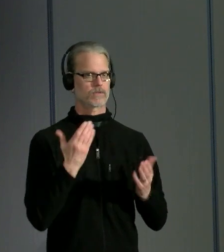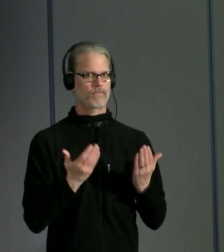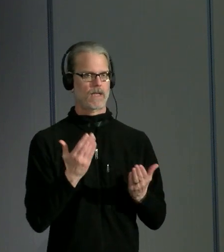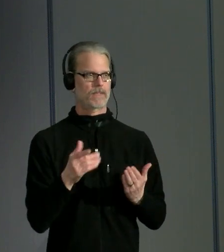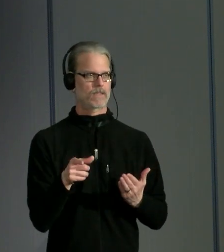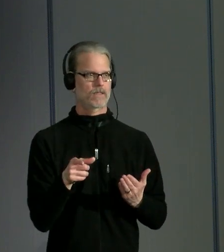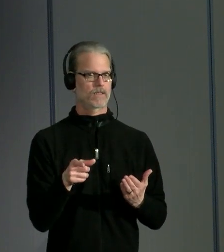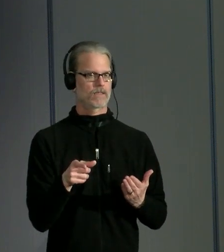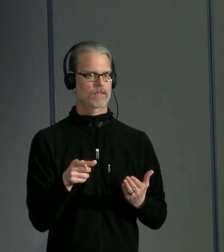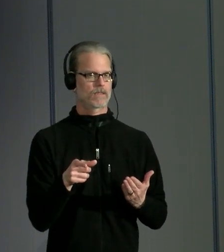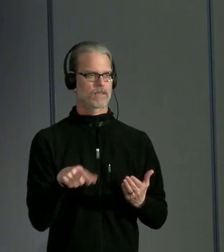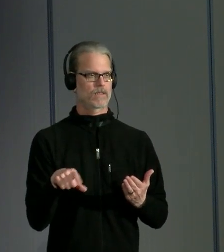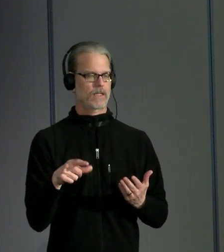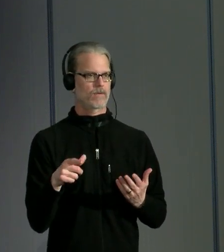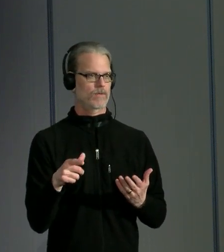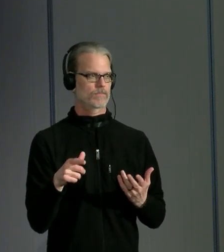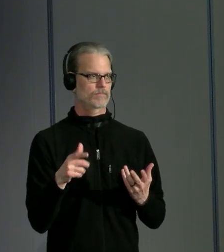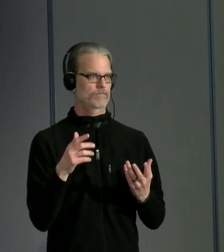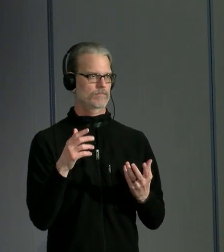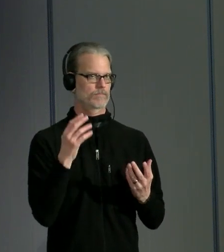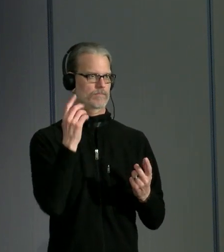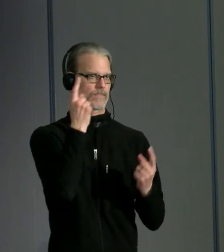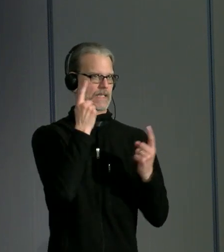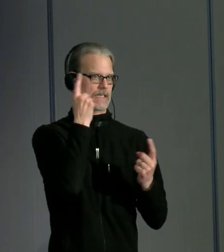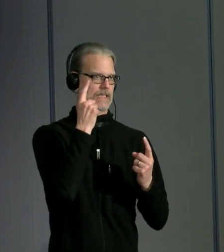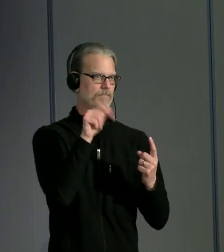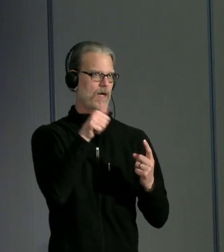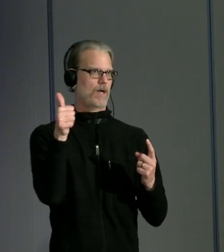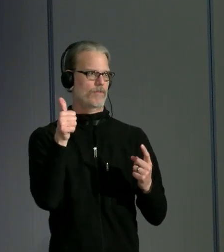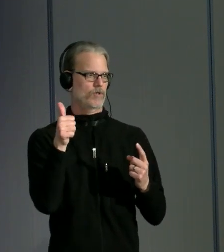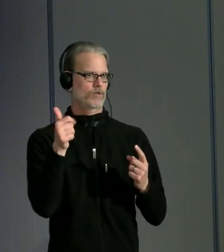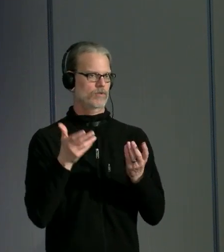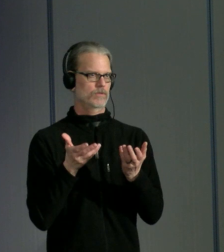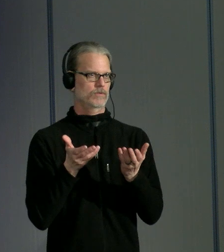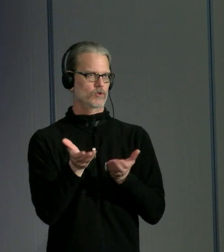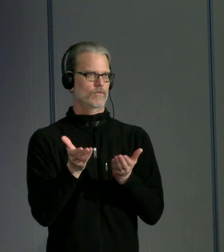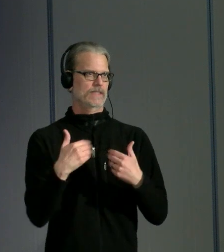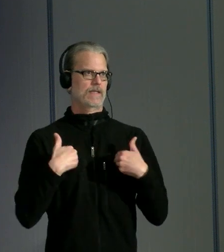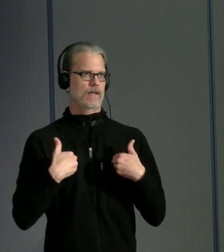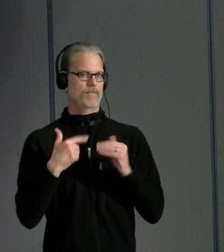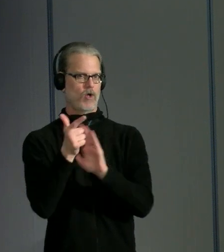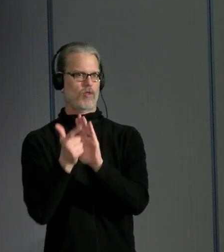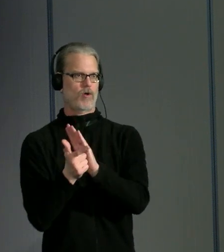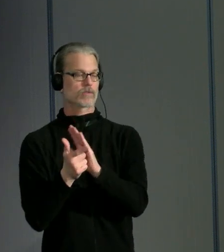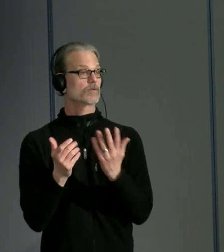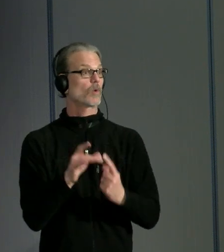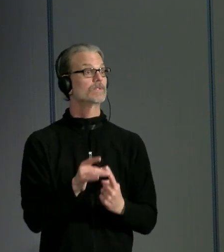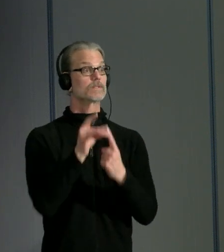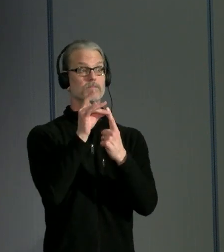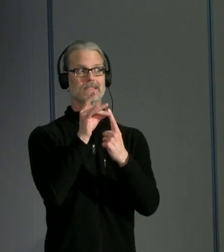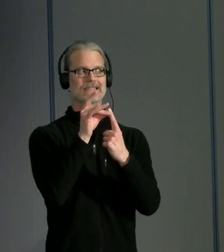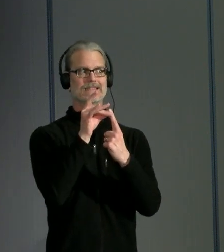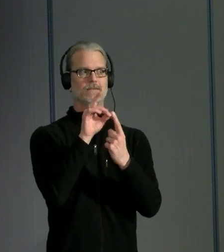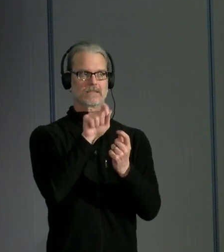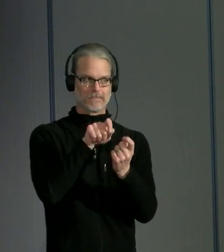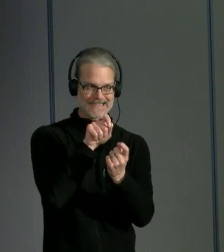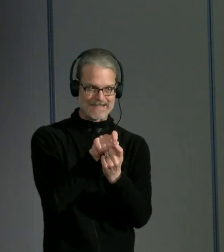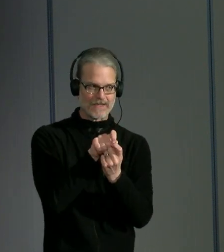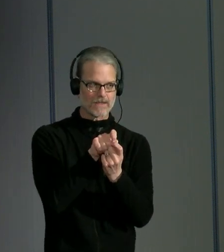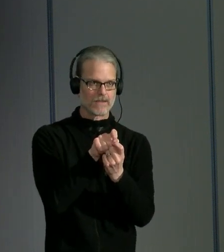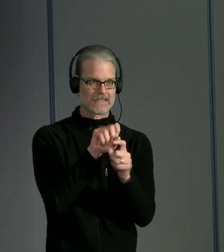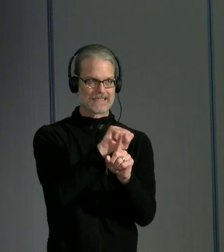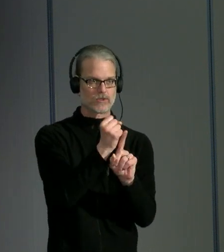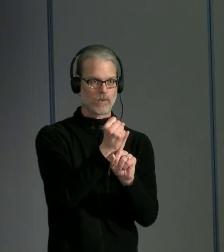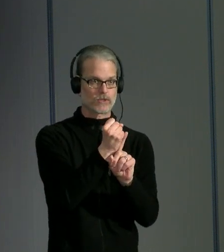be thinking about other service animal laws. So just know that in unique circumstances, the animals can be